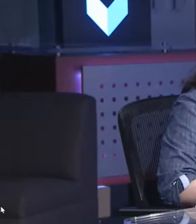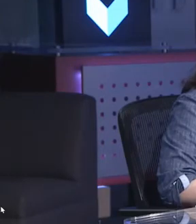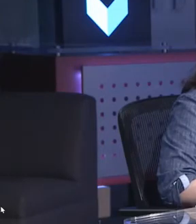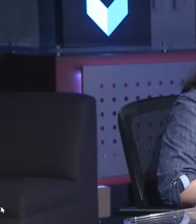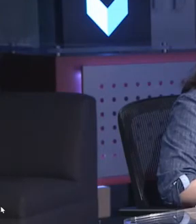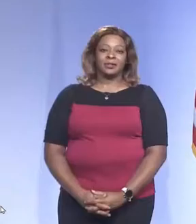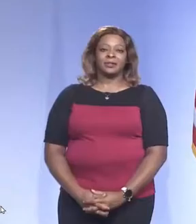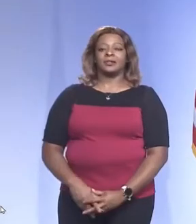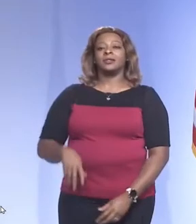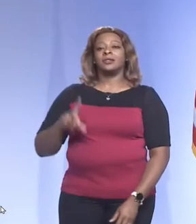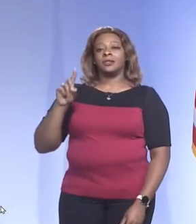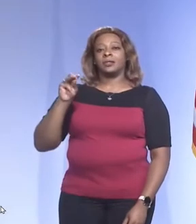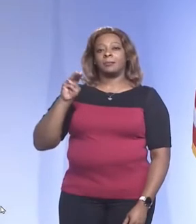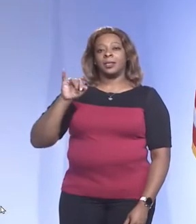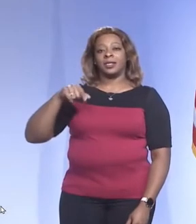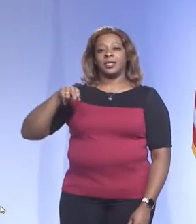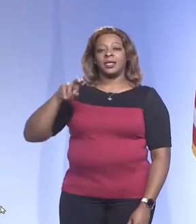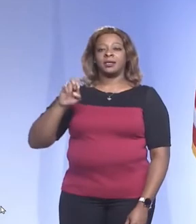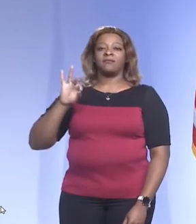13.